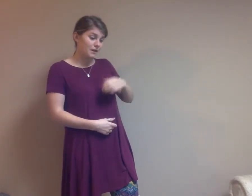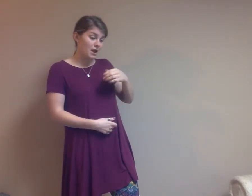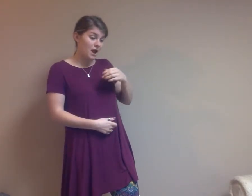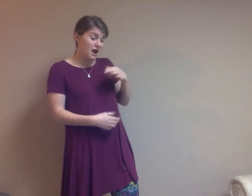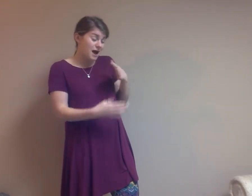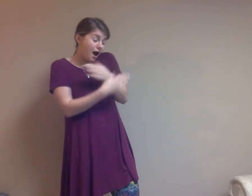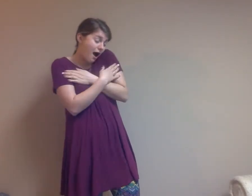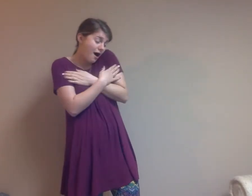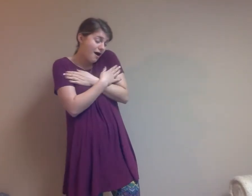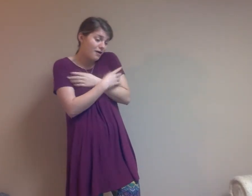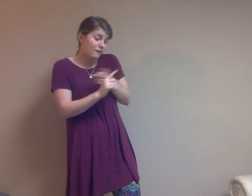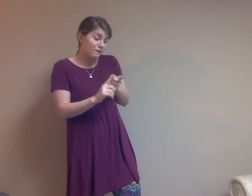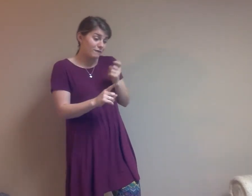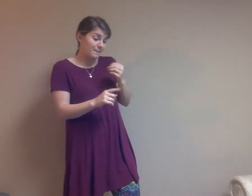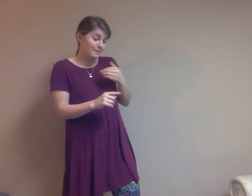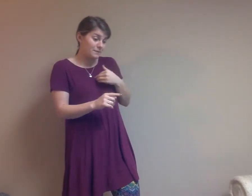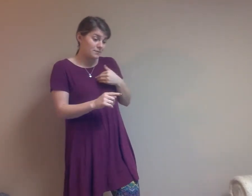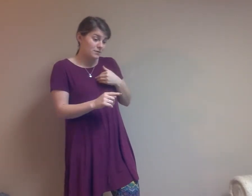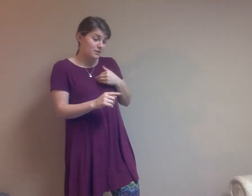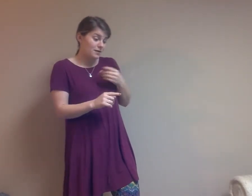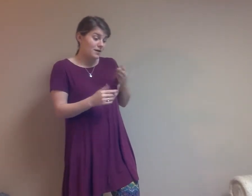care. Okay?